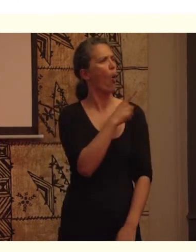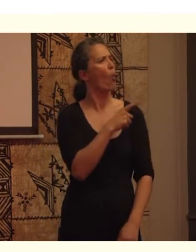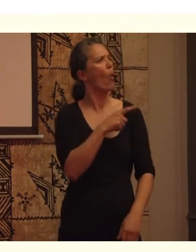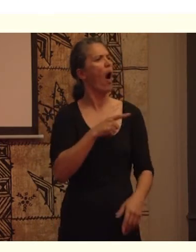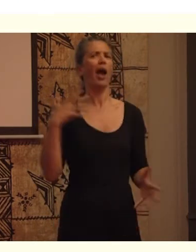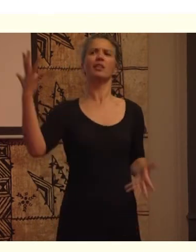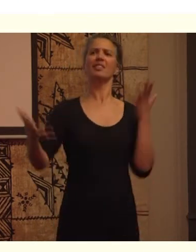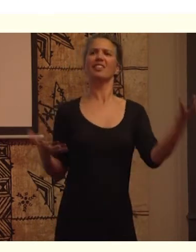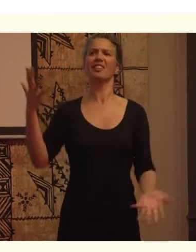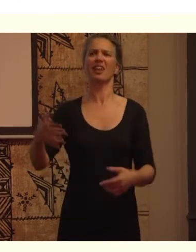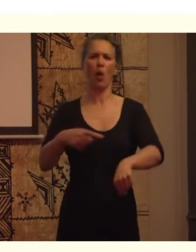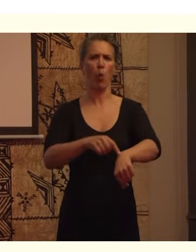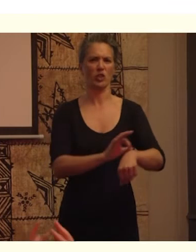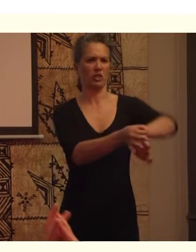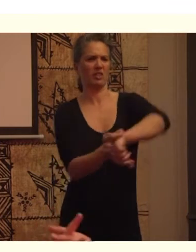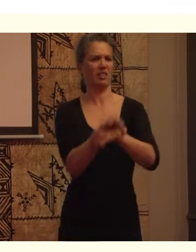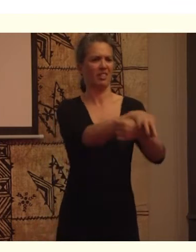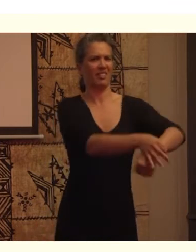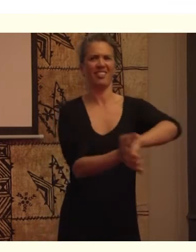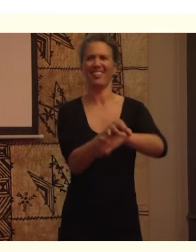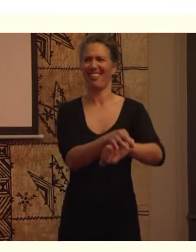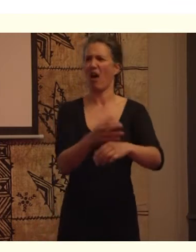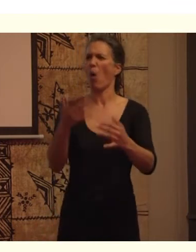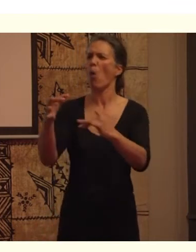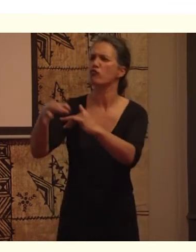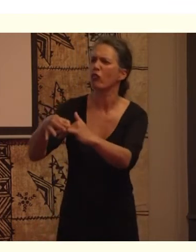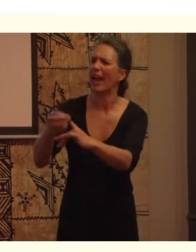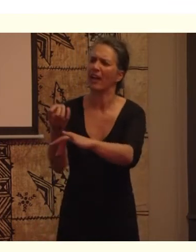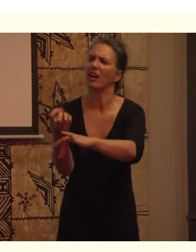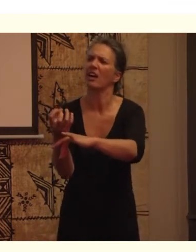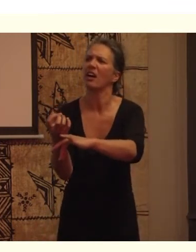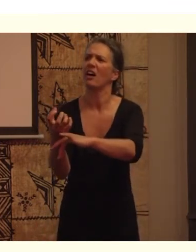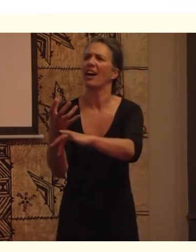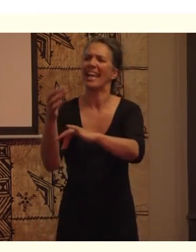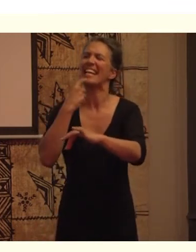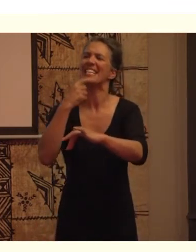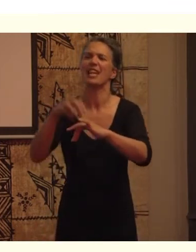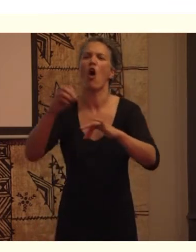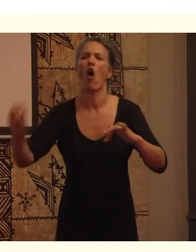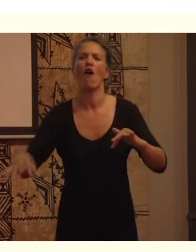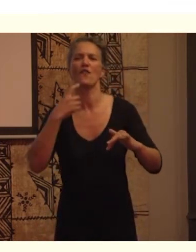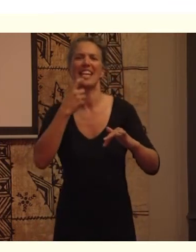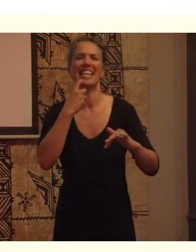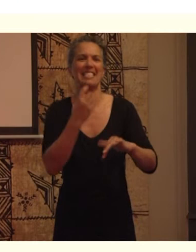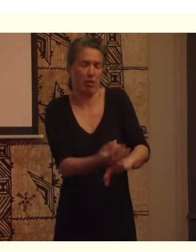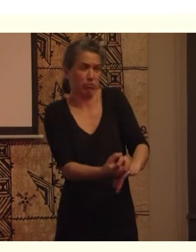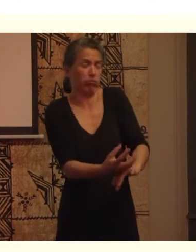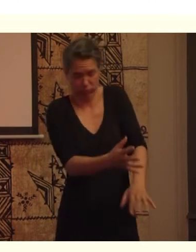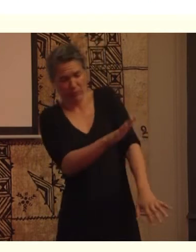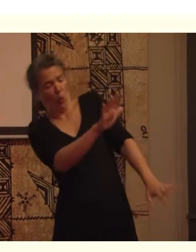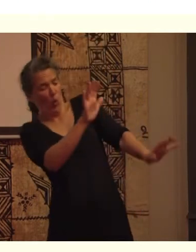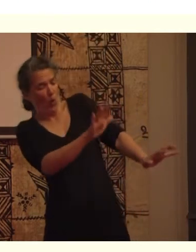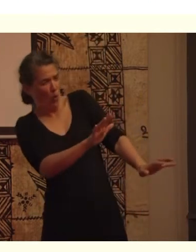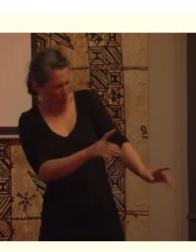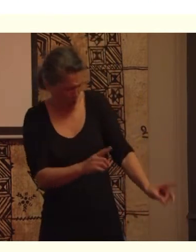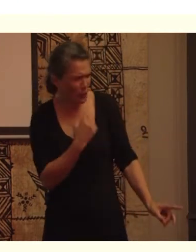with their hands. It's really distracting. So if you do have jewelry, it's a lot easier to take it off so that glistening of your big diamond ring doesn't put